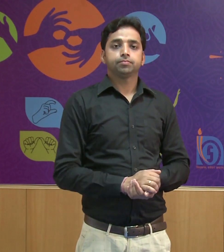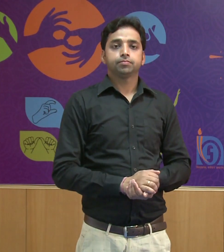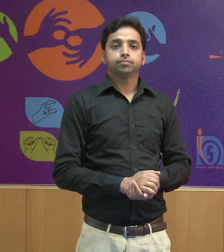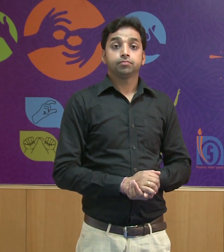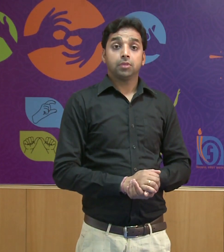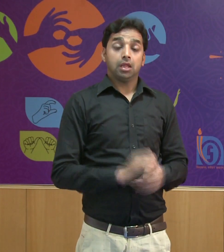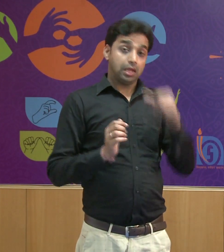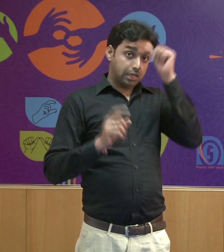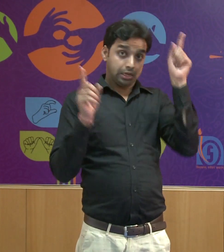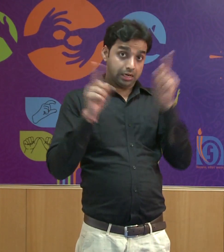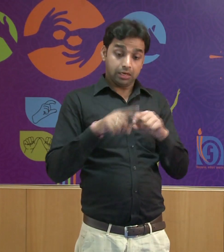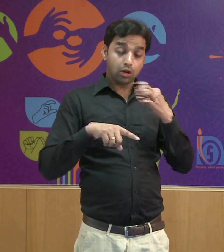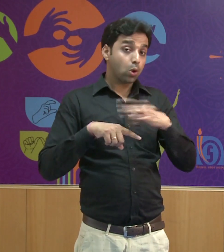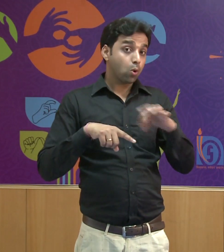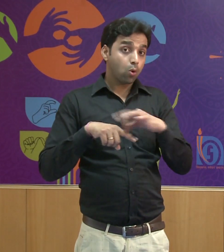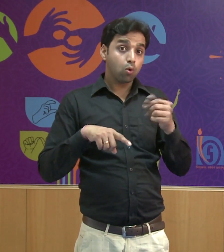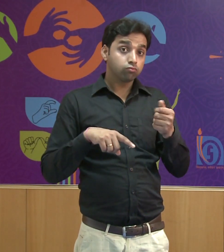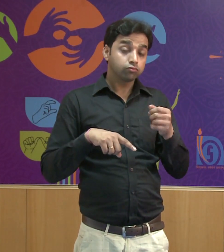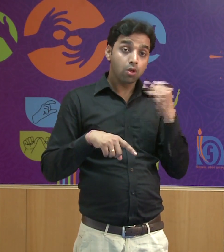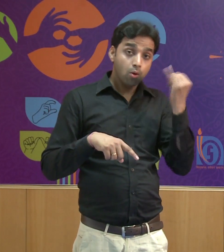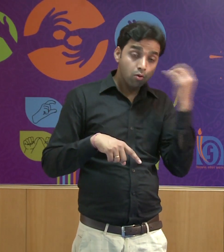Indian coins have been found in Khotan.